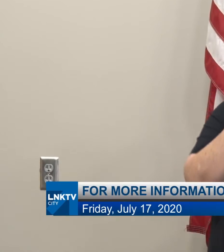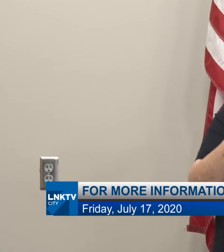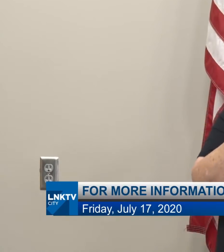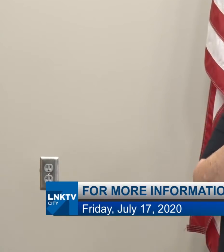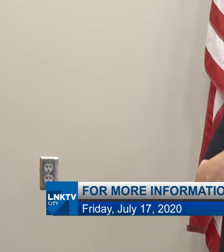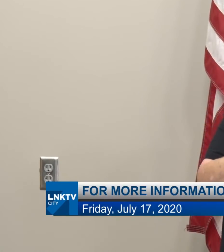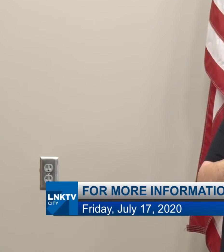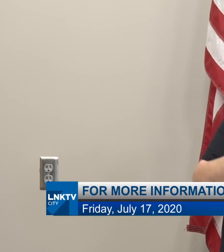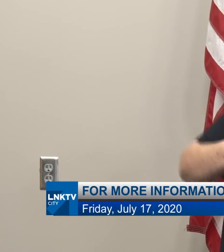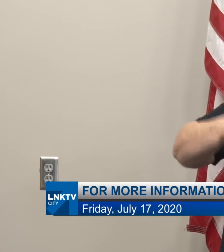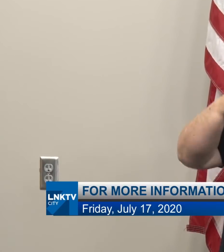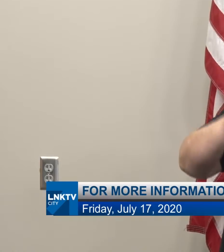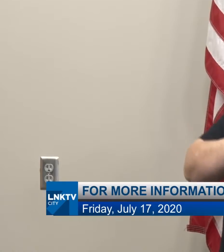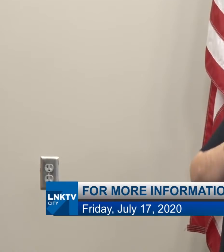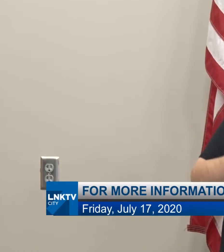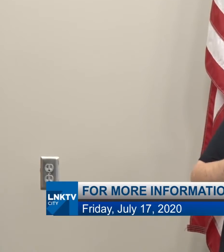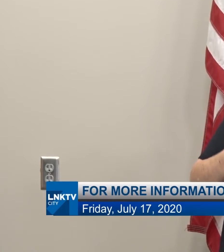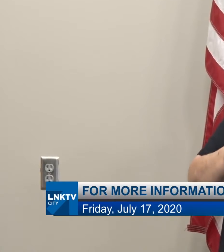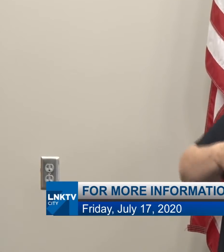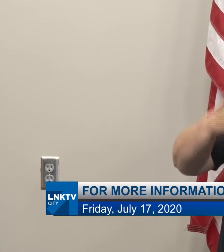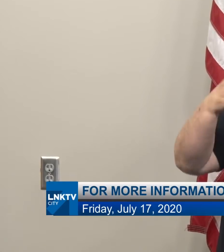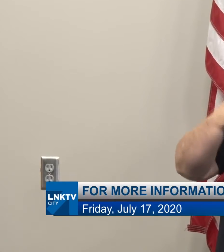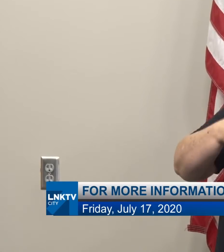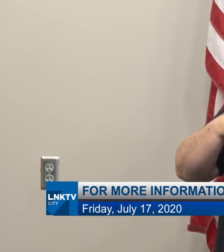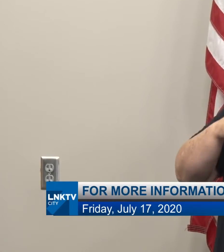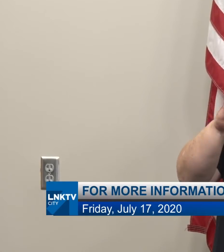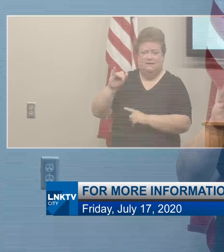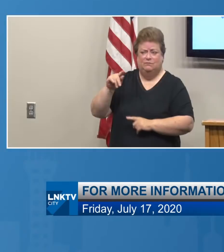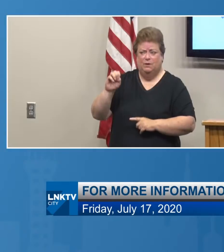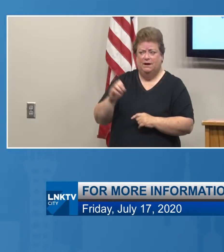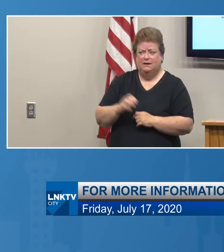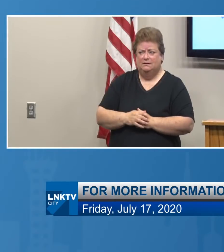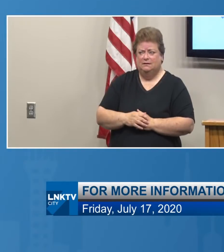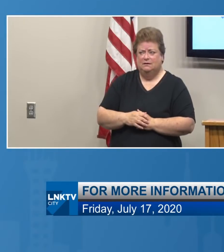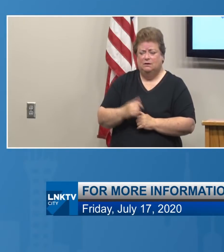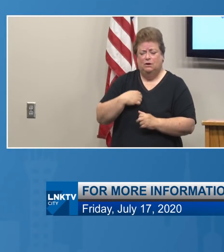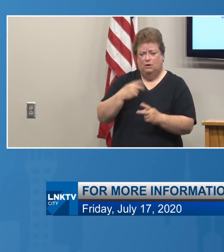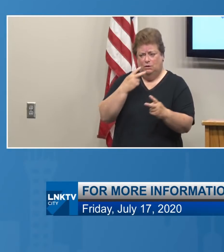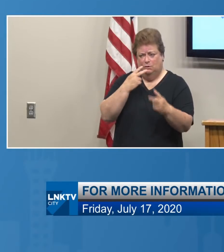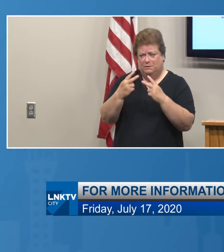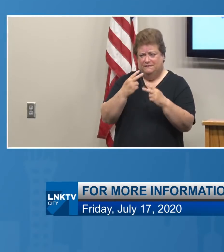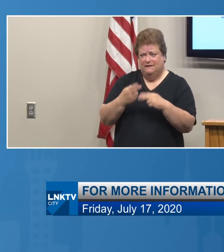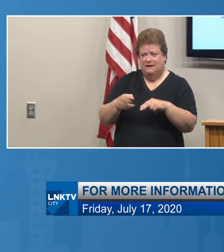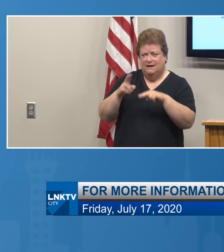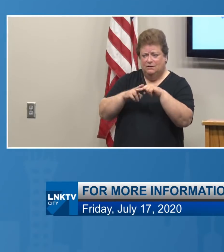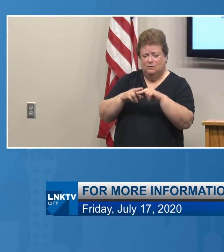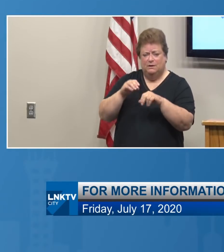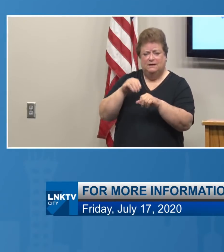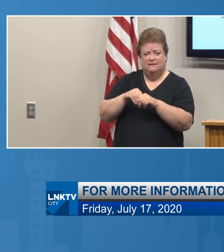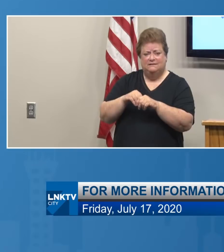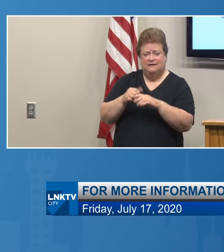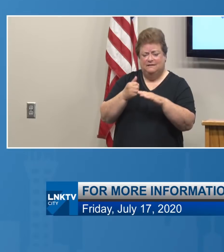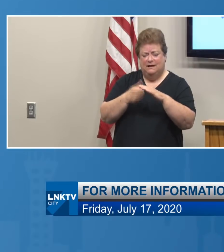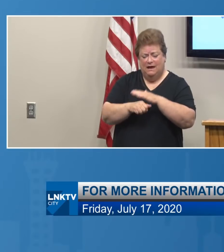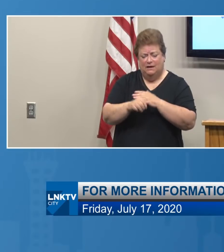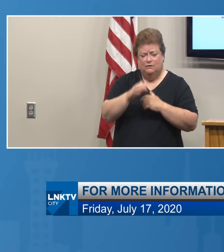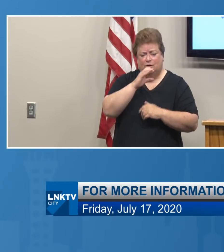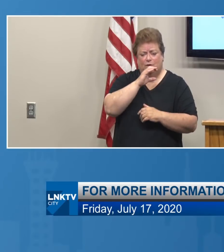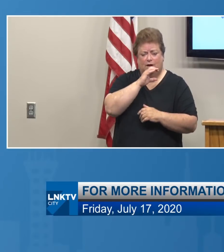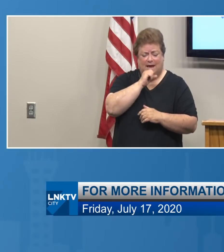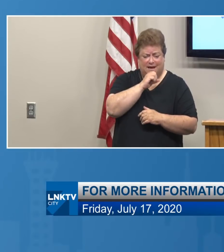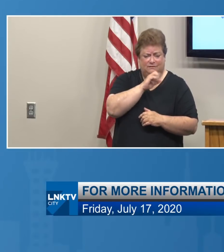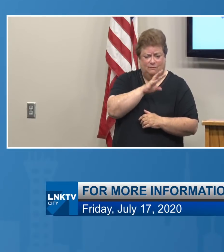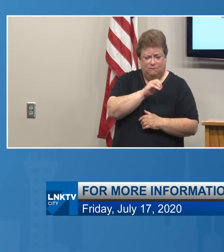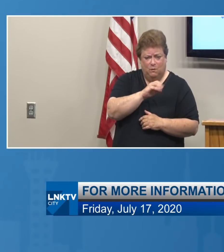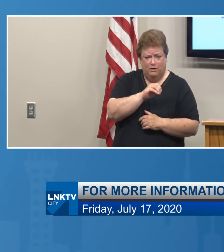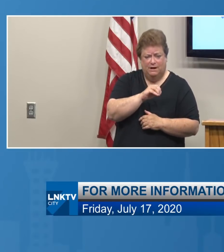in the higher case numbers and higher positivity rates. We see the increase in cases in the under 40 age group, and